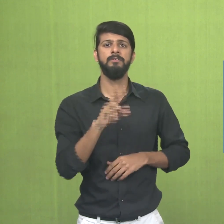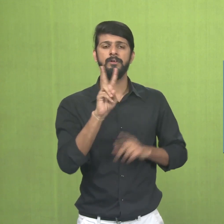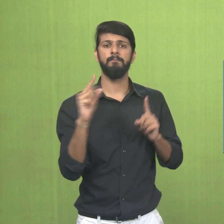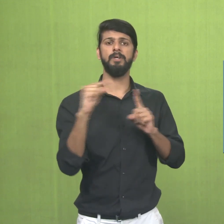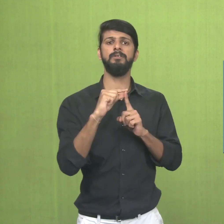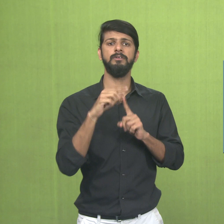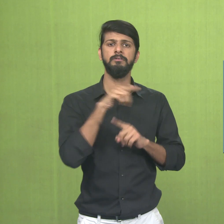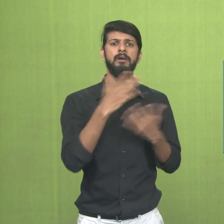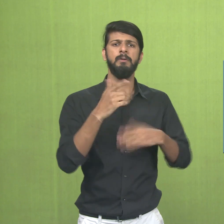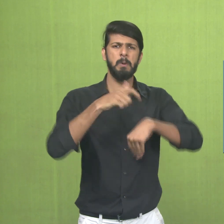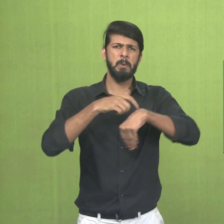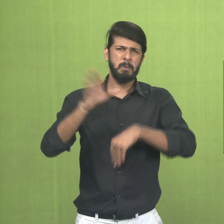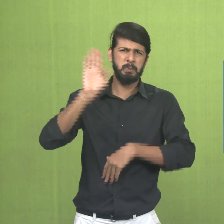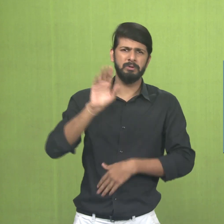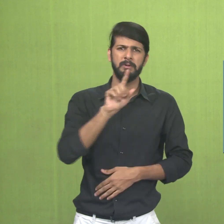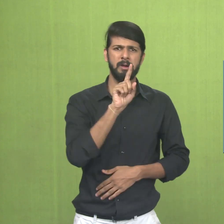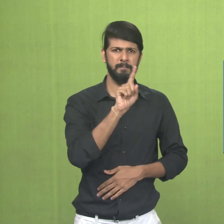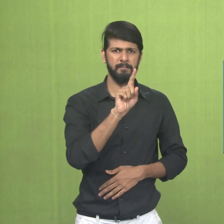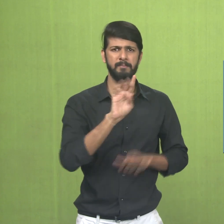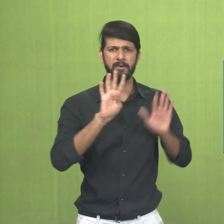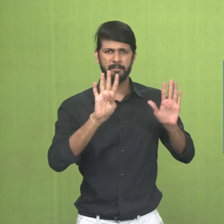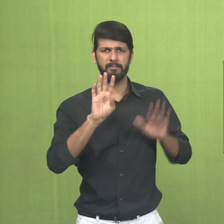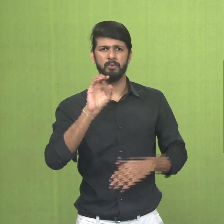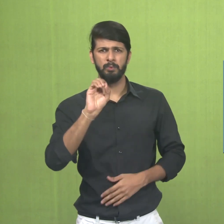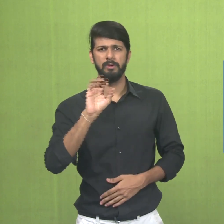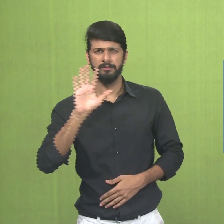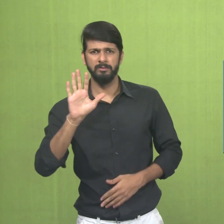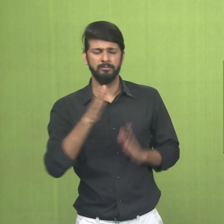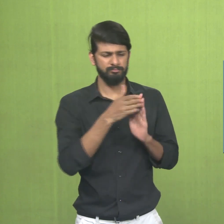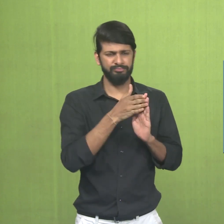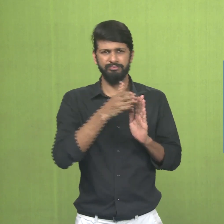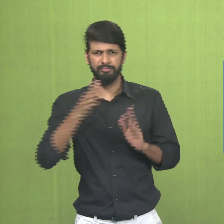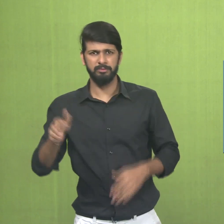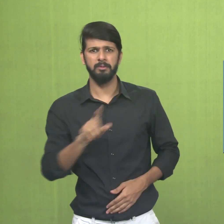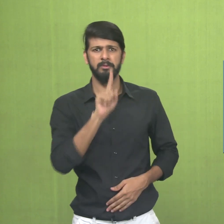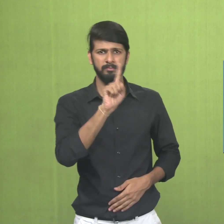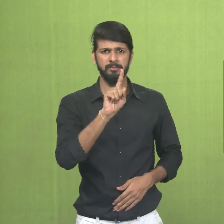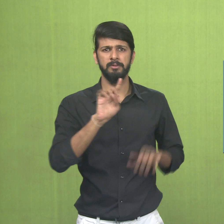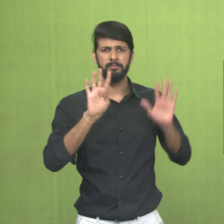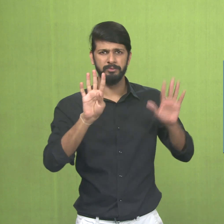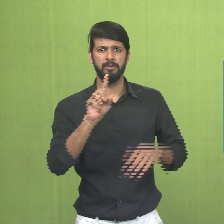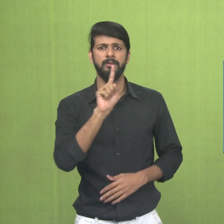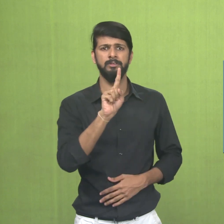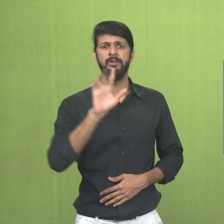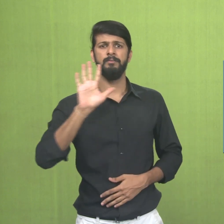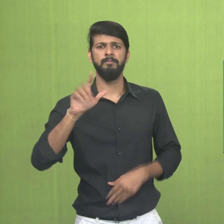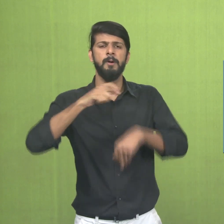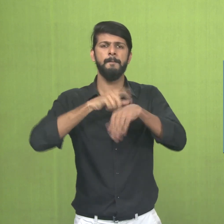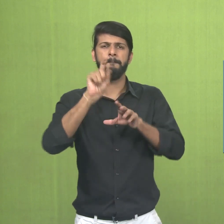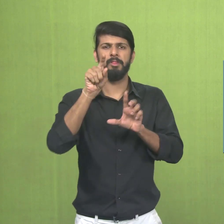Abanindranath Tagore was the vice principal of the Government College of Art and Craft, Kolkata for about 10 years, that